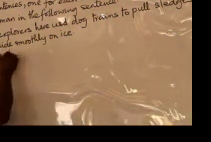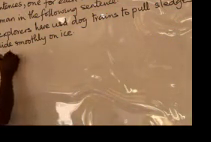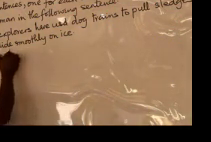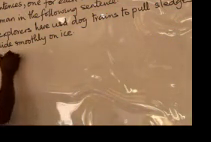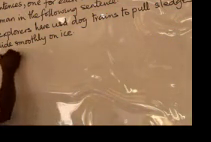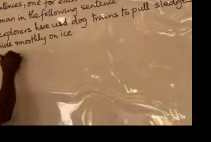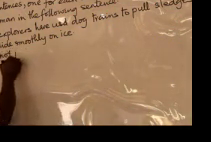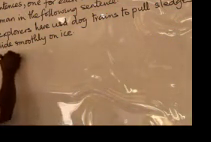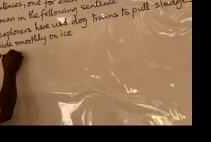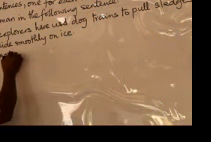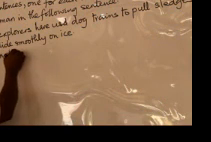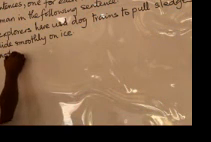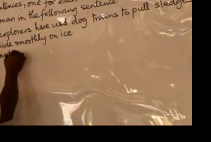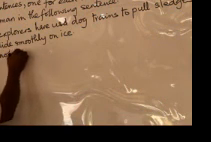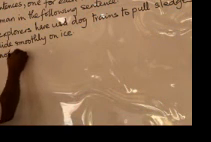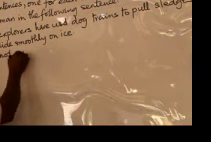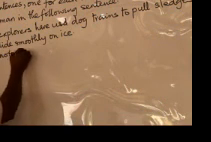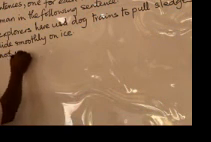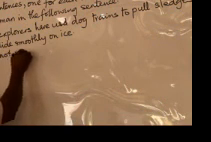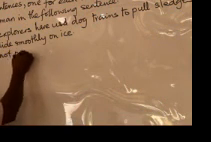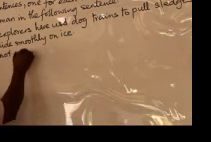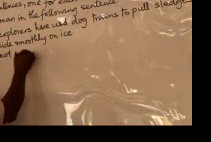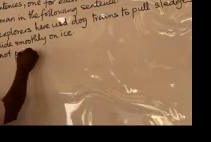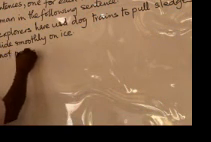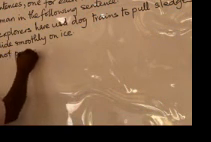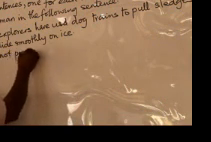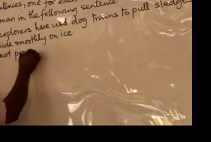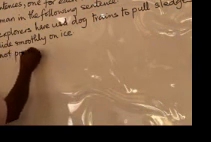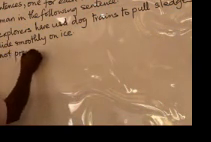while not primarily